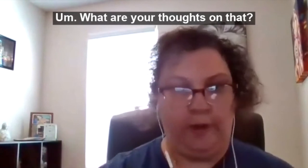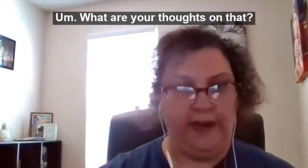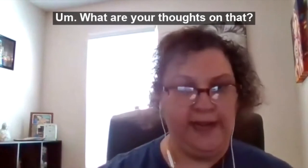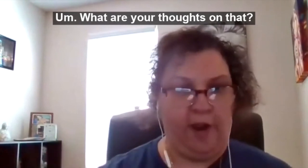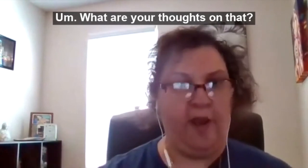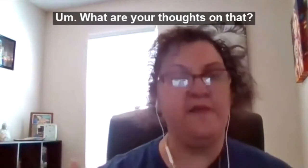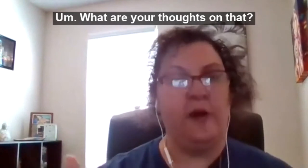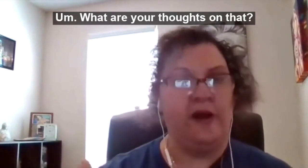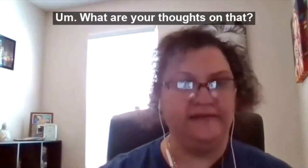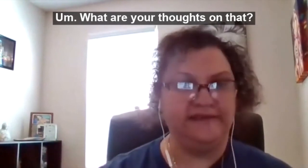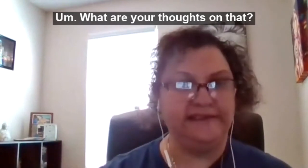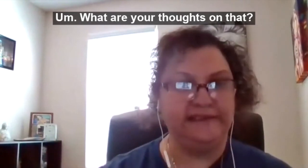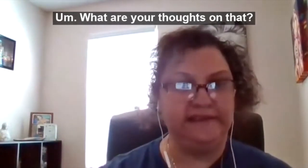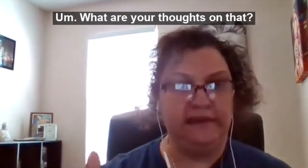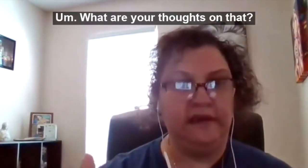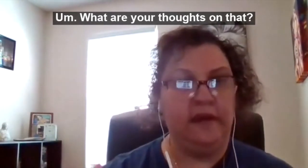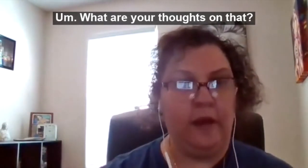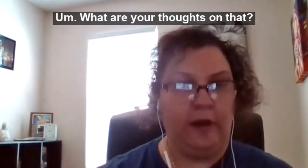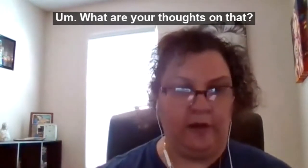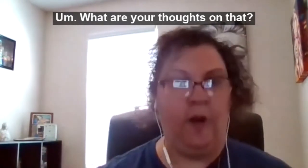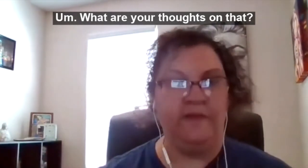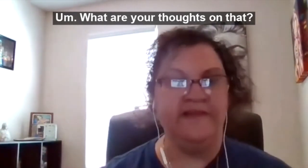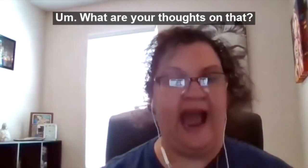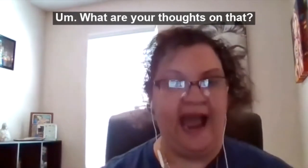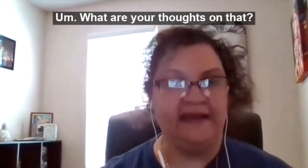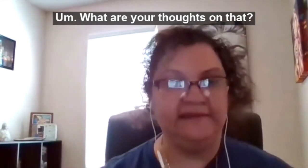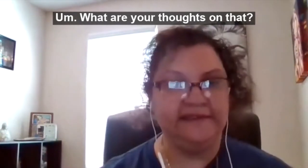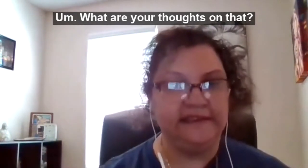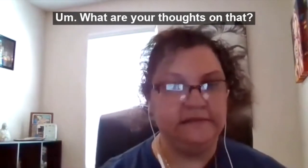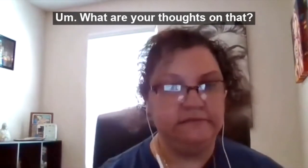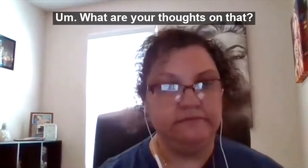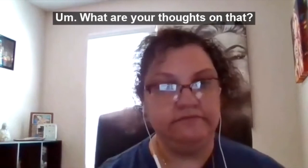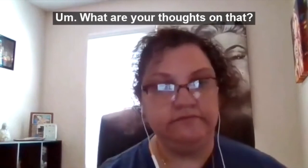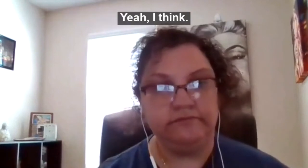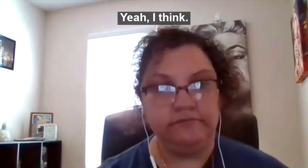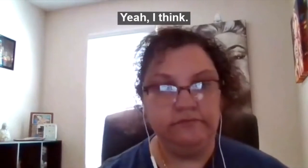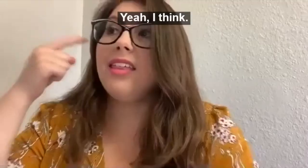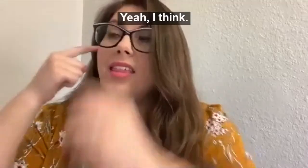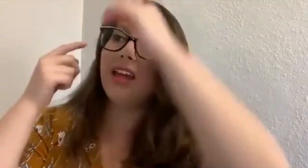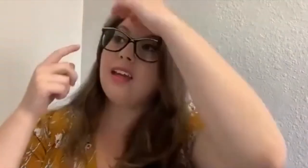What are your thoughts on that? Yeah, I think